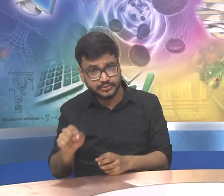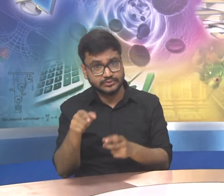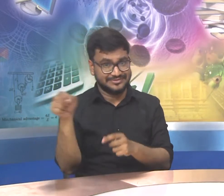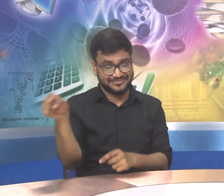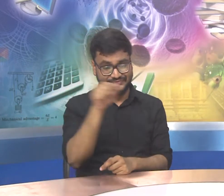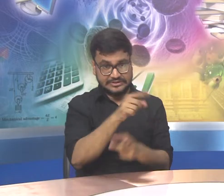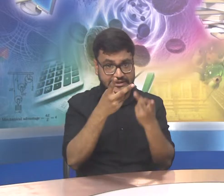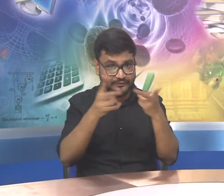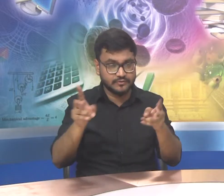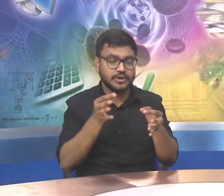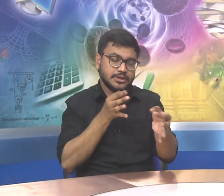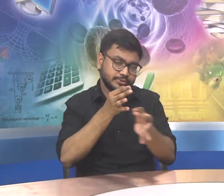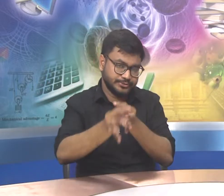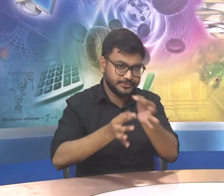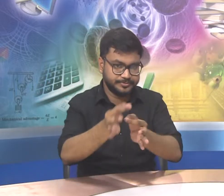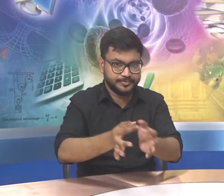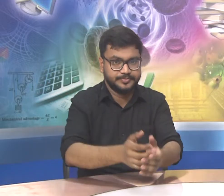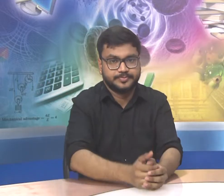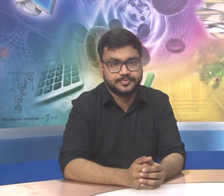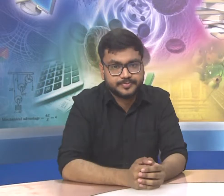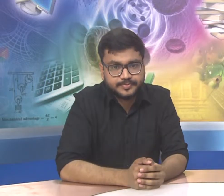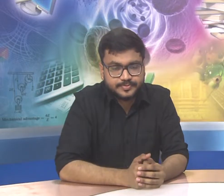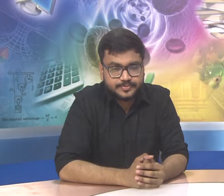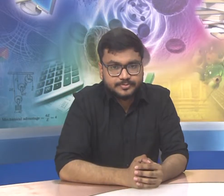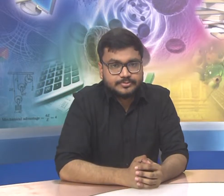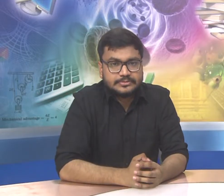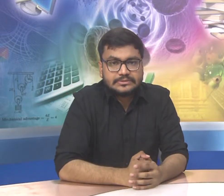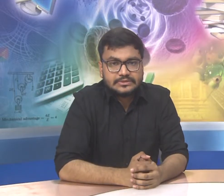primary functions and secondary functions.